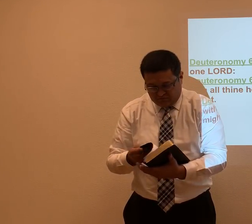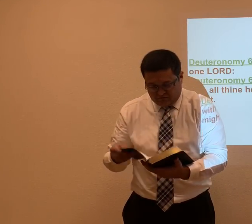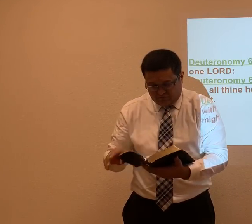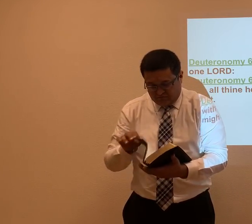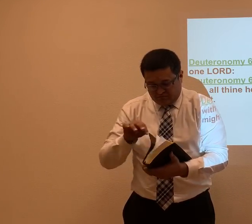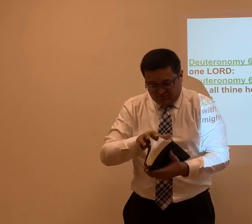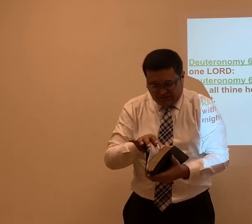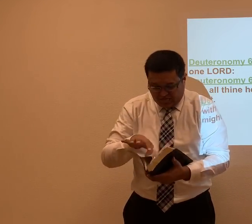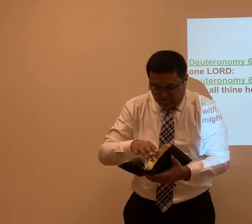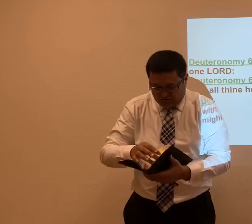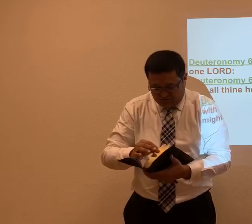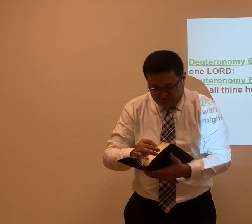Thessalonians.